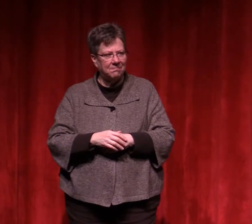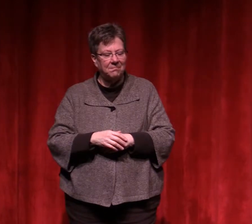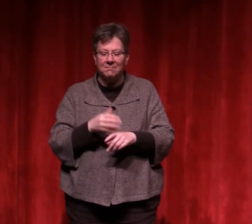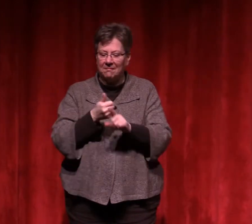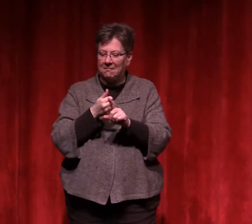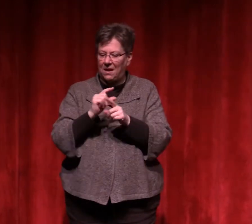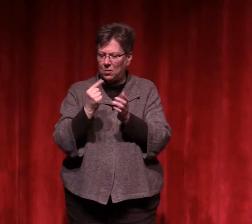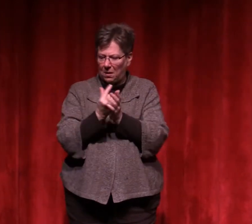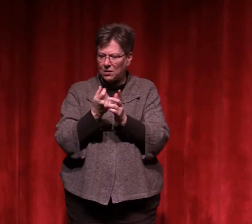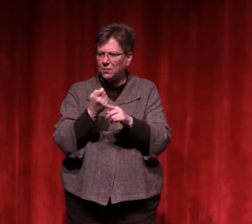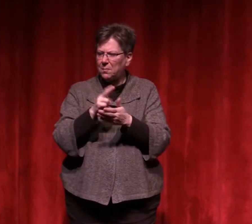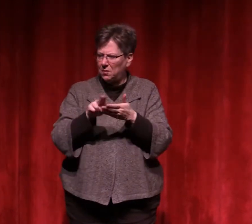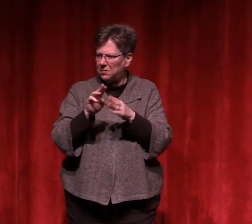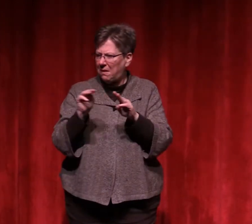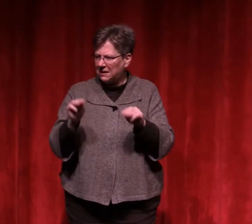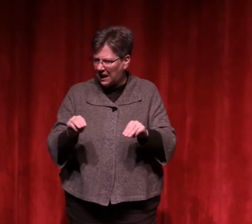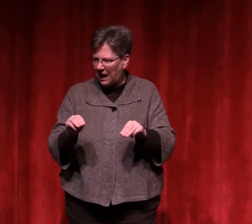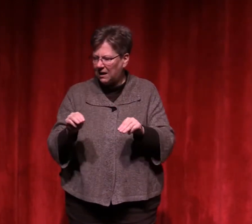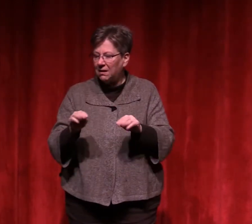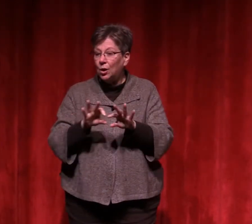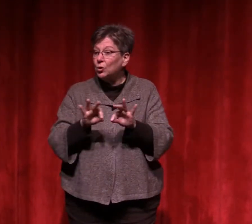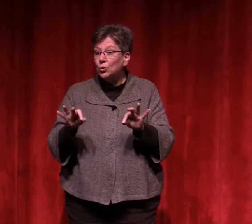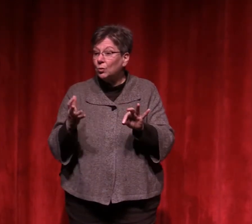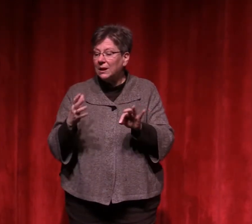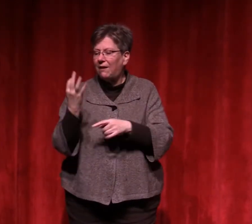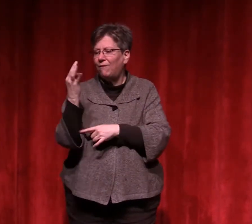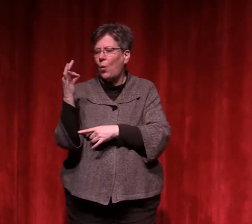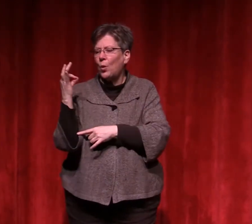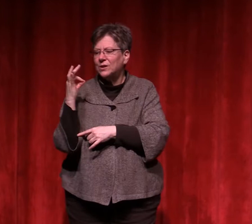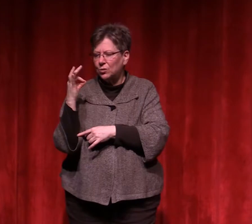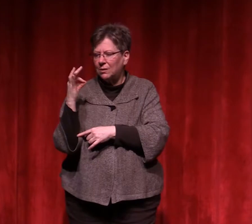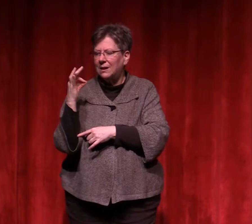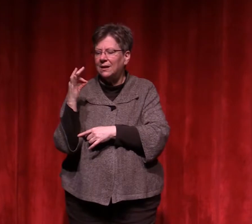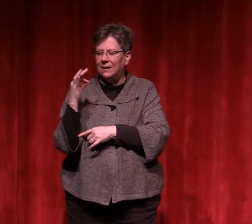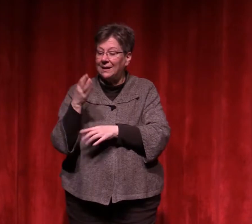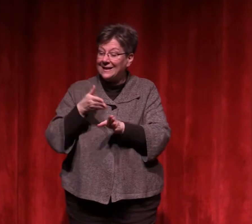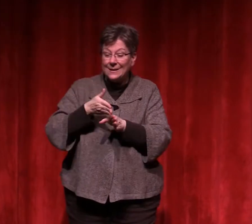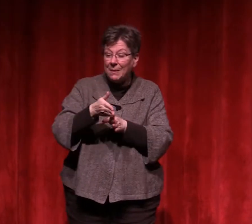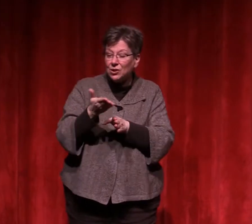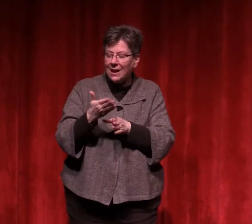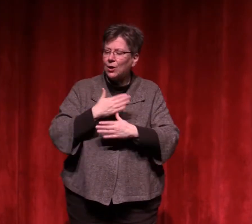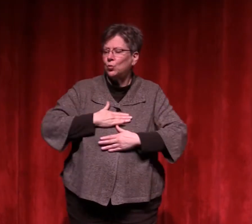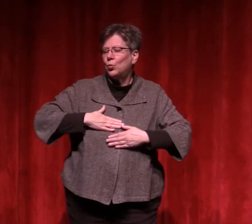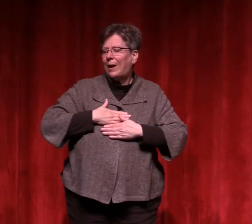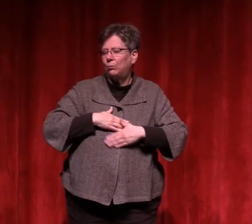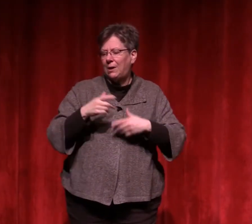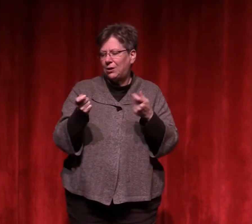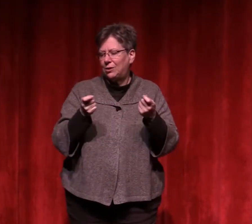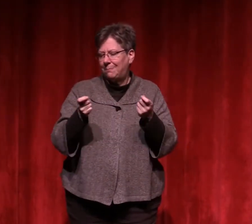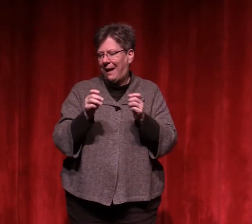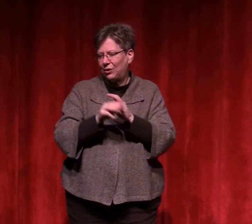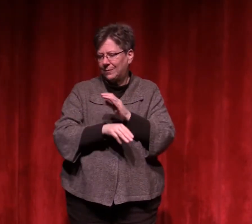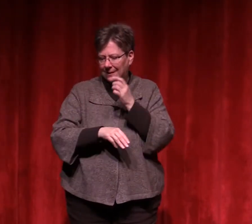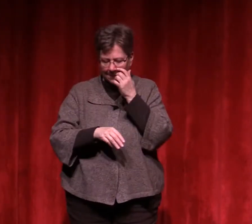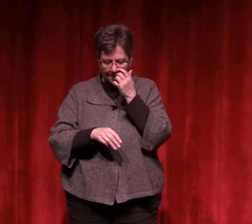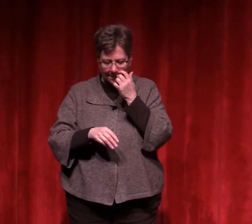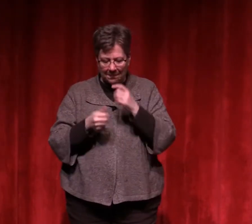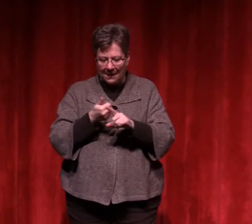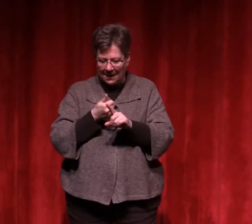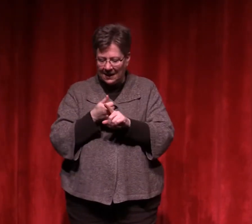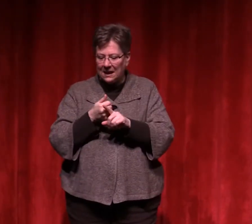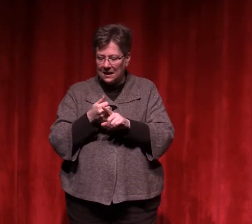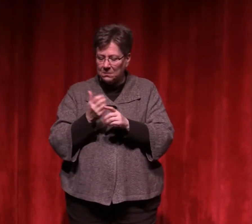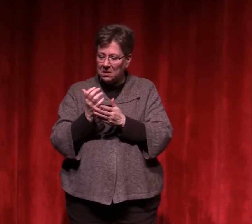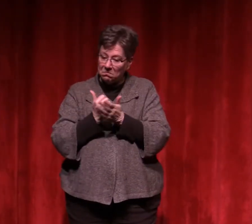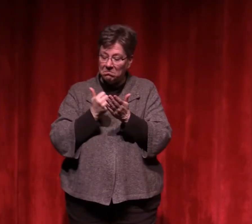He graduated from the University of Montana with a degree in forestry, specializing in recreation management. He has been